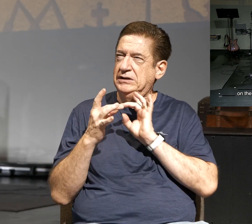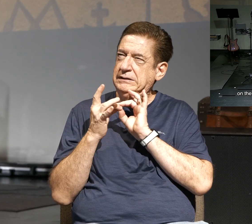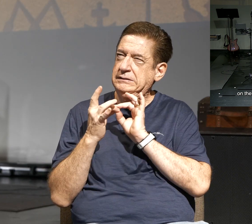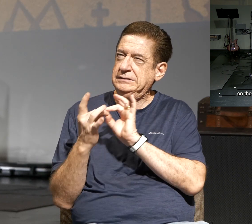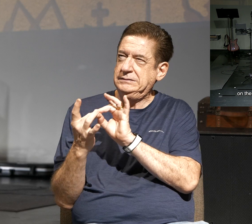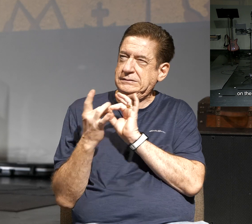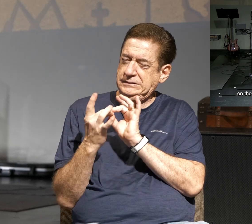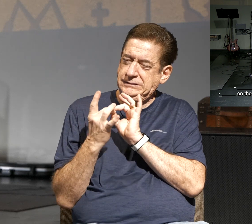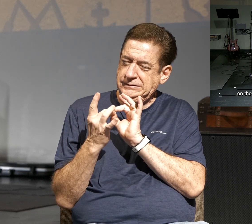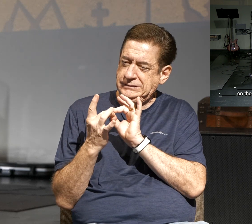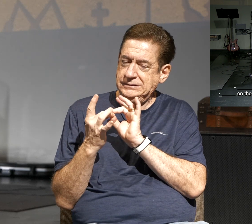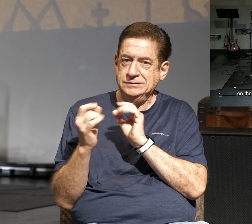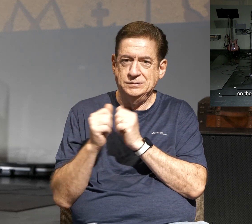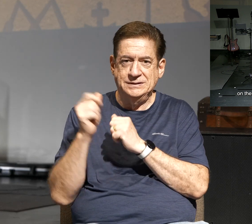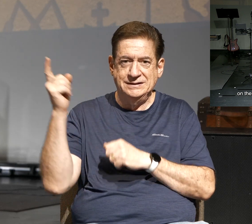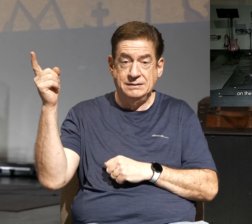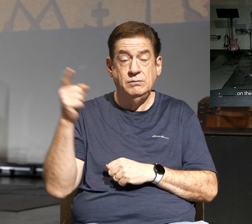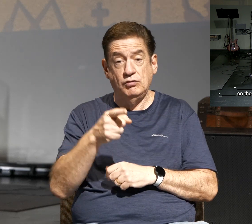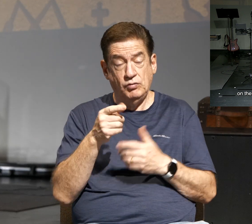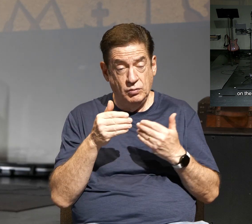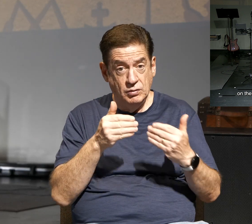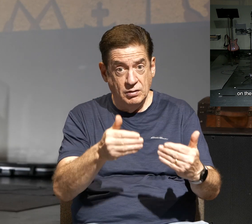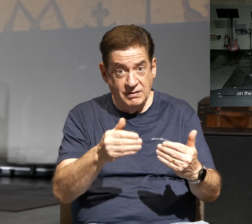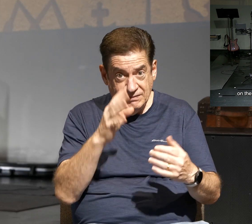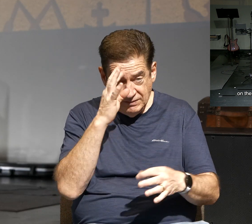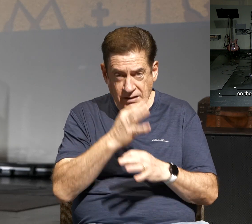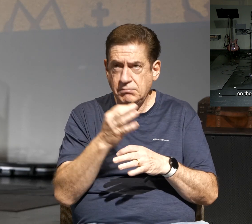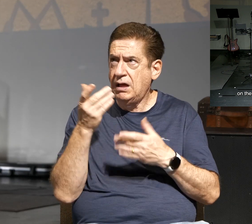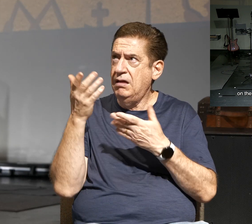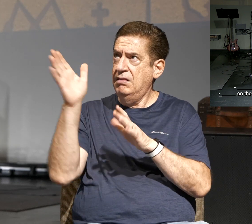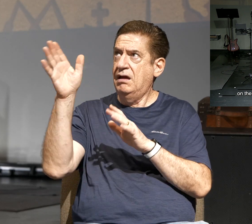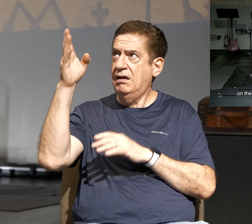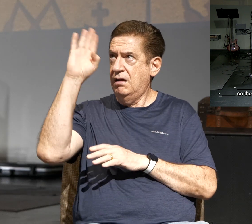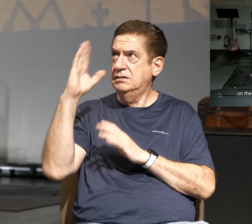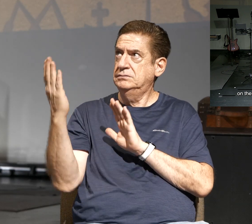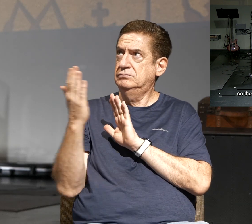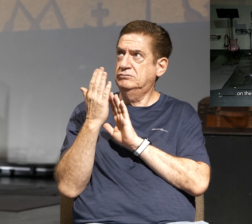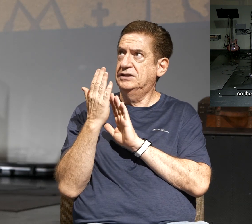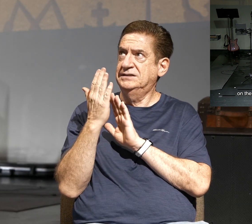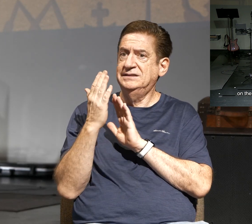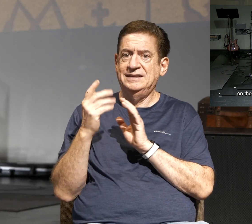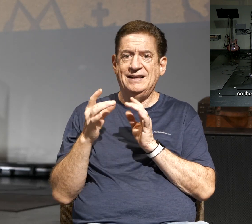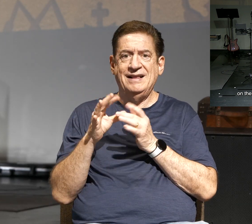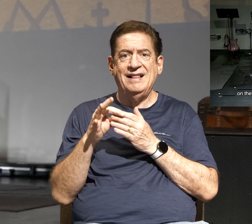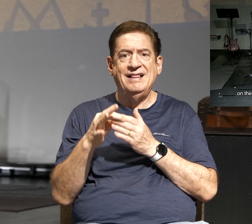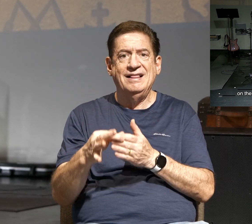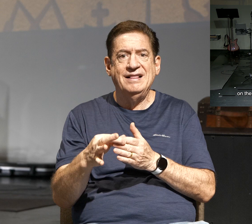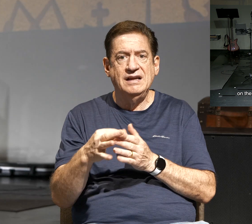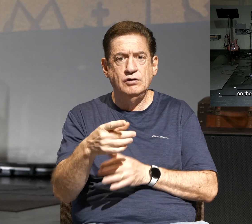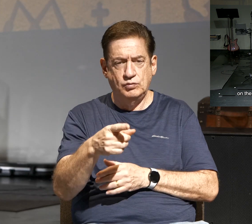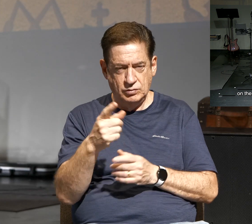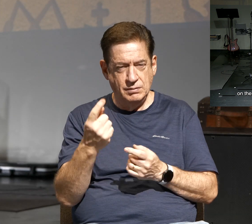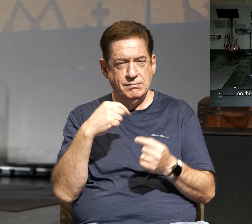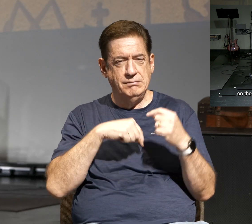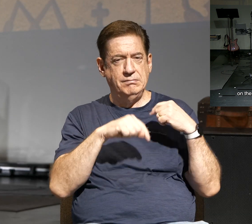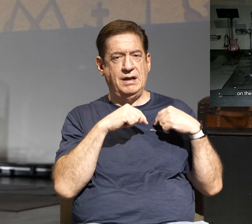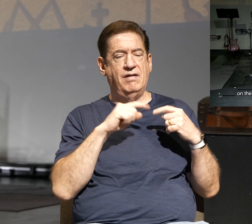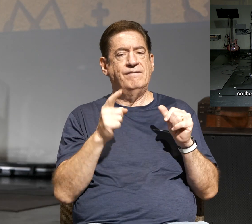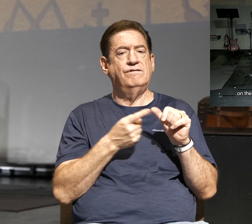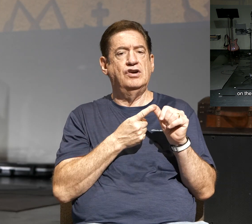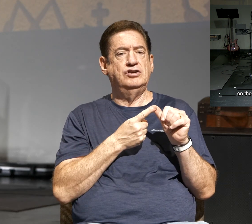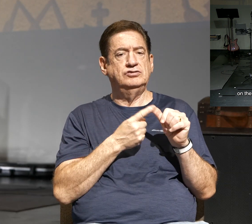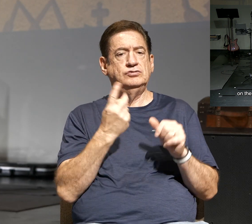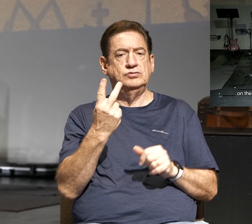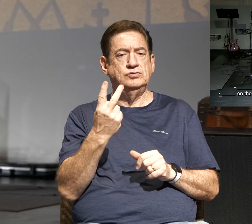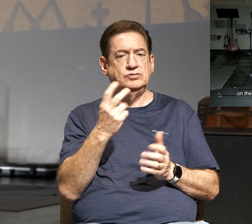if you're going to move ahead by faith, you must let God's presence lead you. How? I think you can go back to the first two chapters. Quick